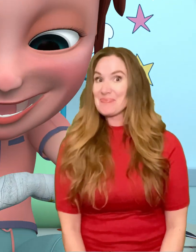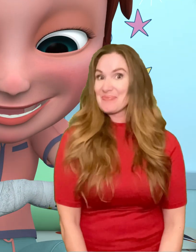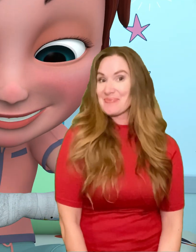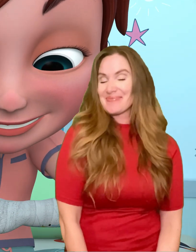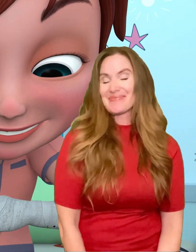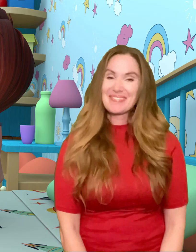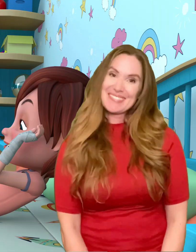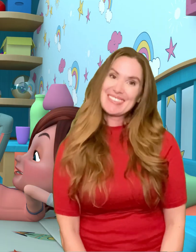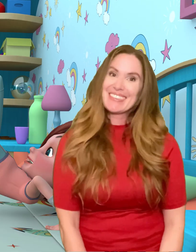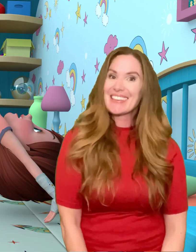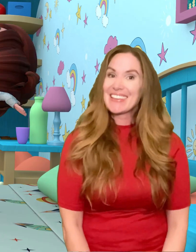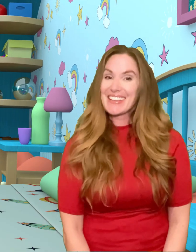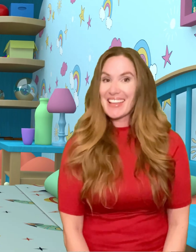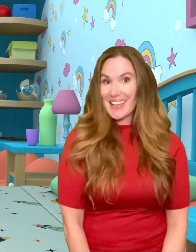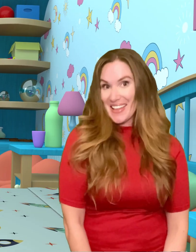wor